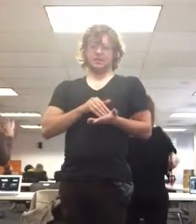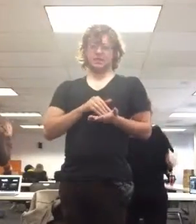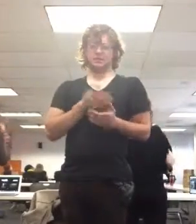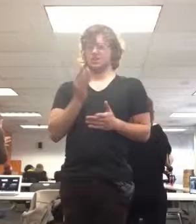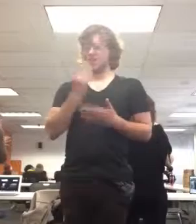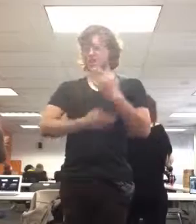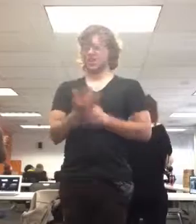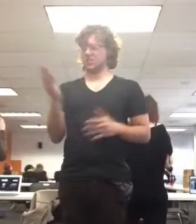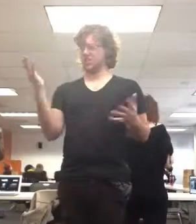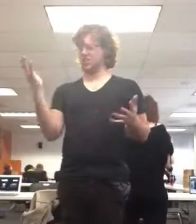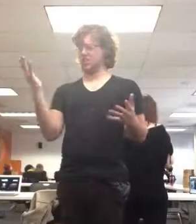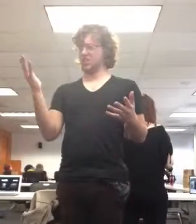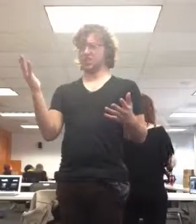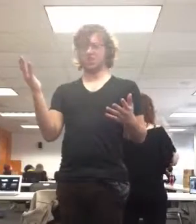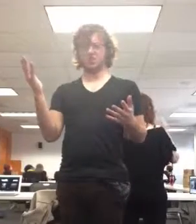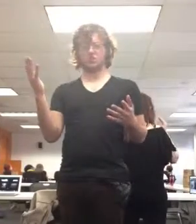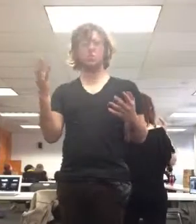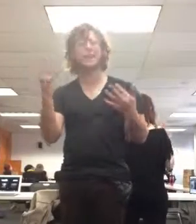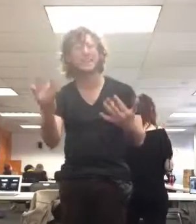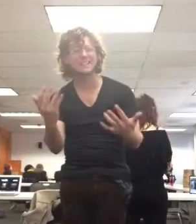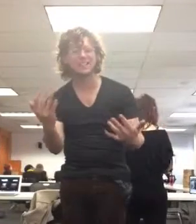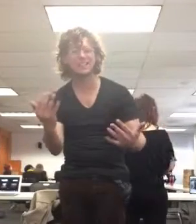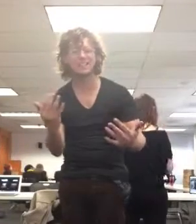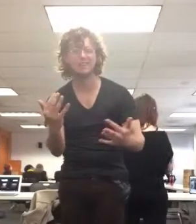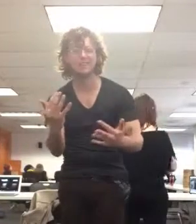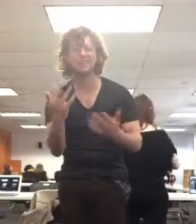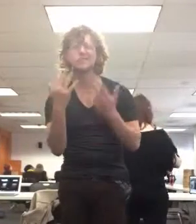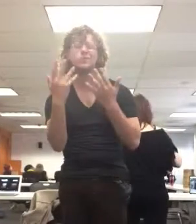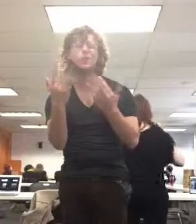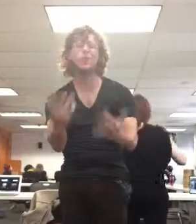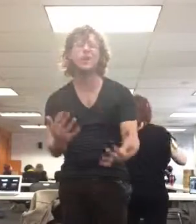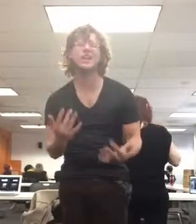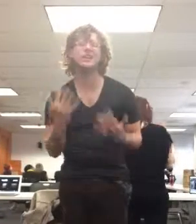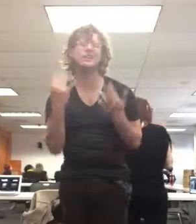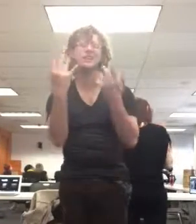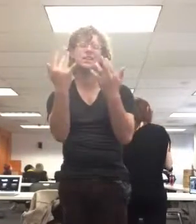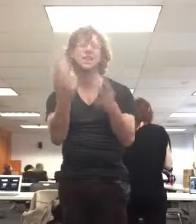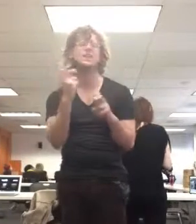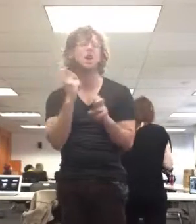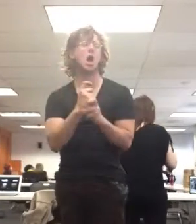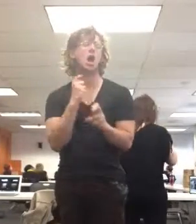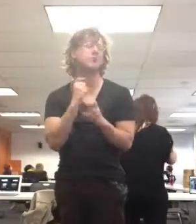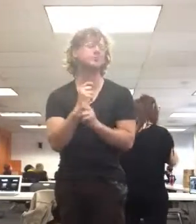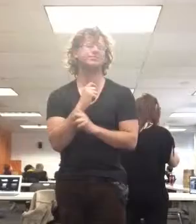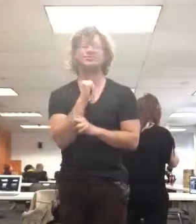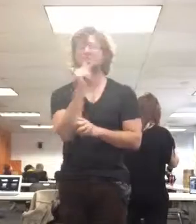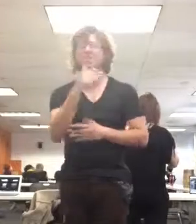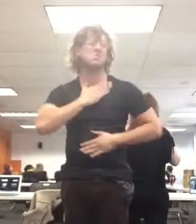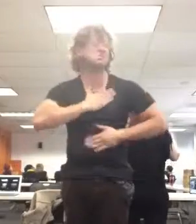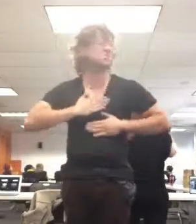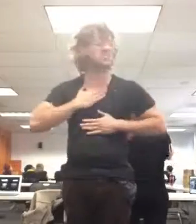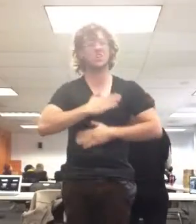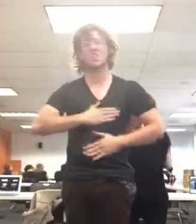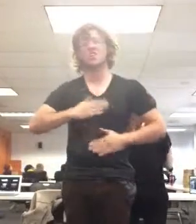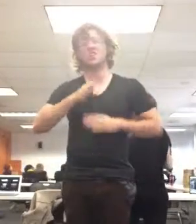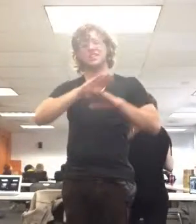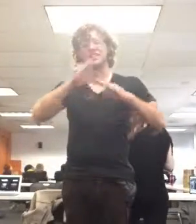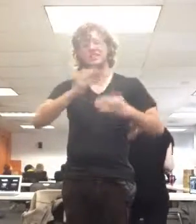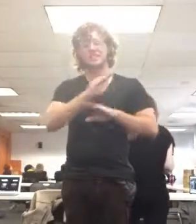Just wait. Wait. It's hard. We don't like silence. We don't like to stand here in front of everybody and not pick